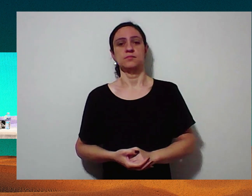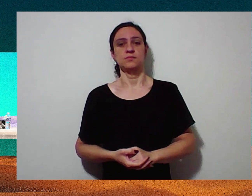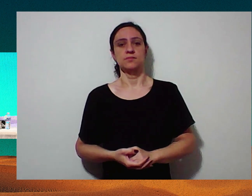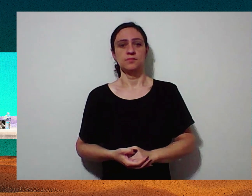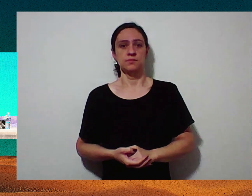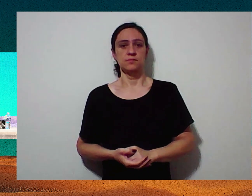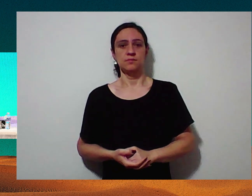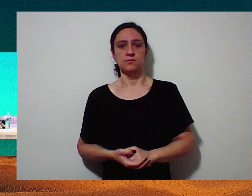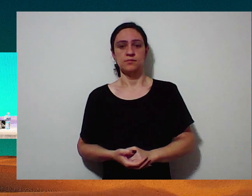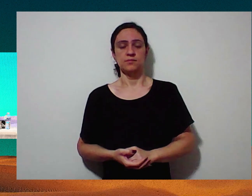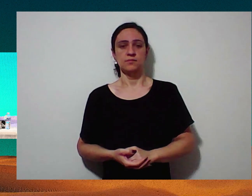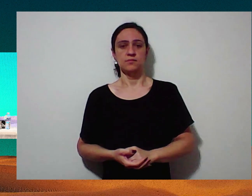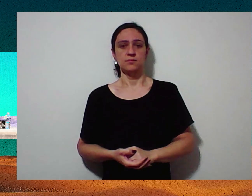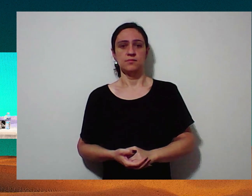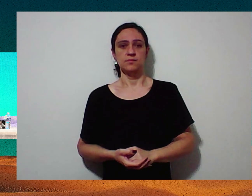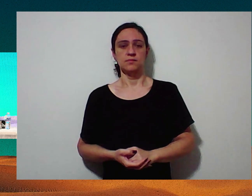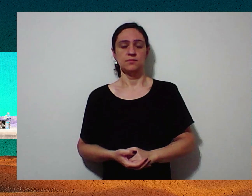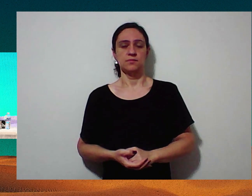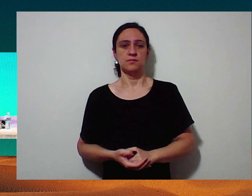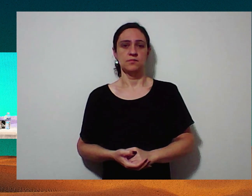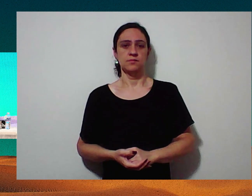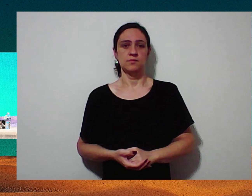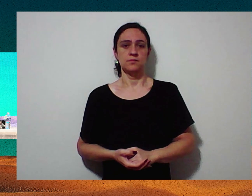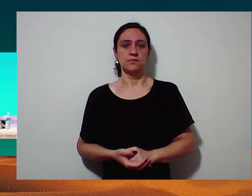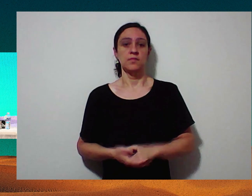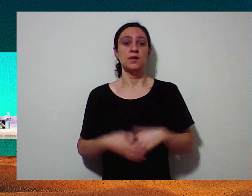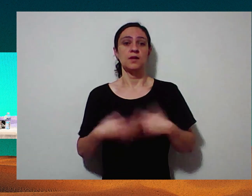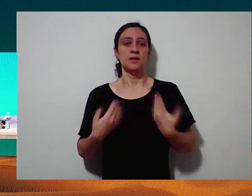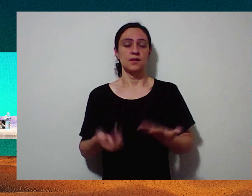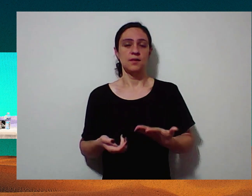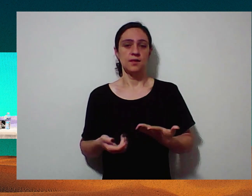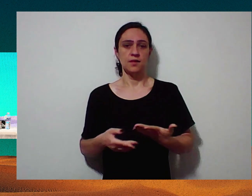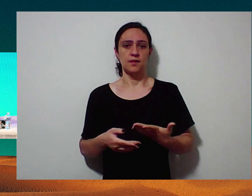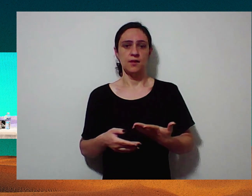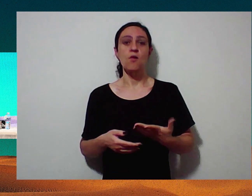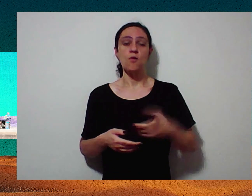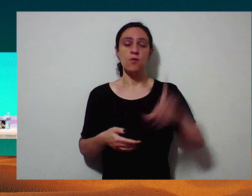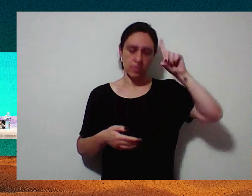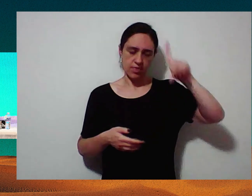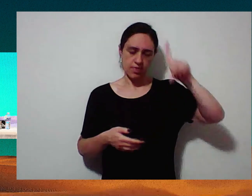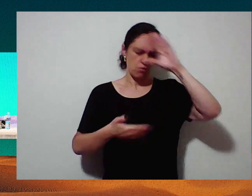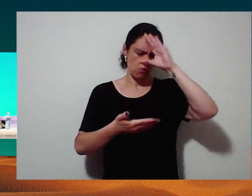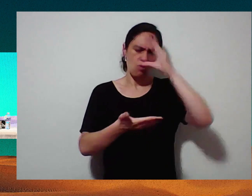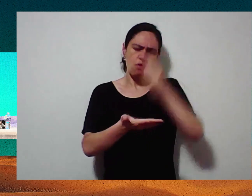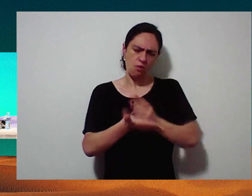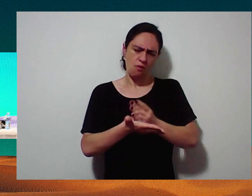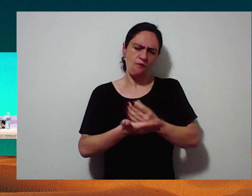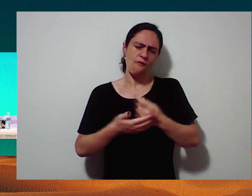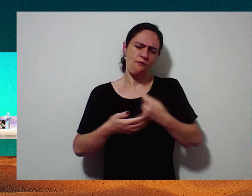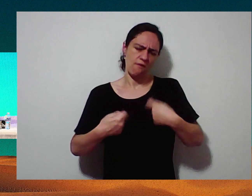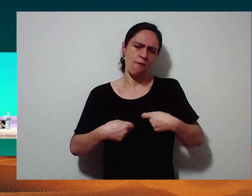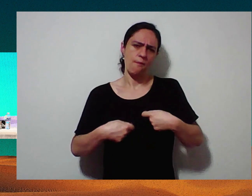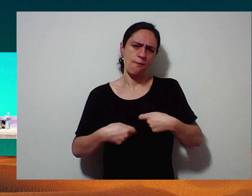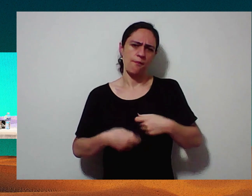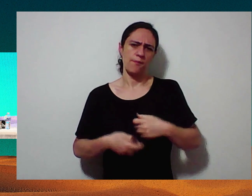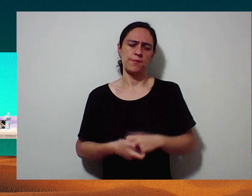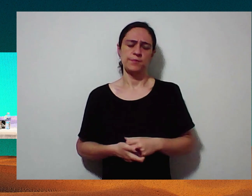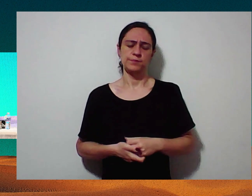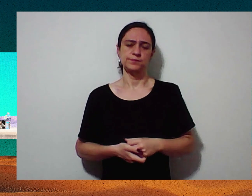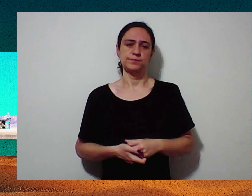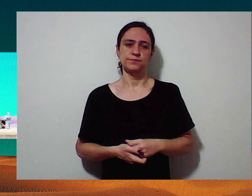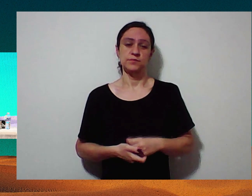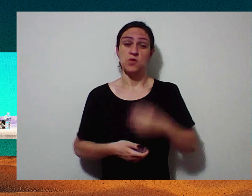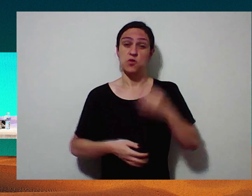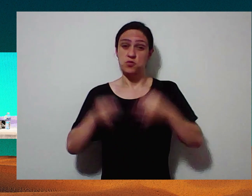homem confiável na Then igreja. you will be a trustworthy person in the O church. seu julgamento é correto. And your judgment will be righteous.